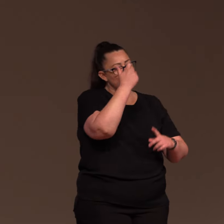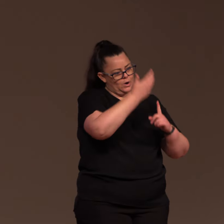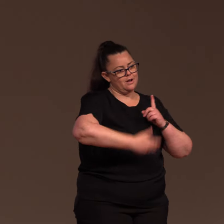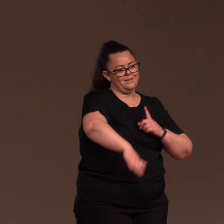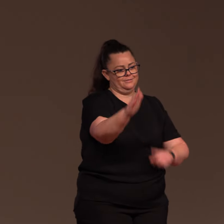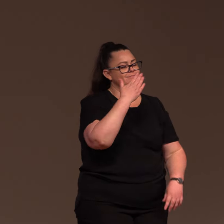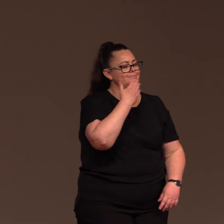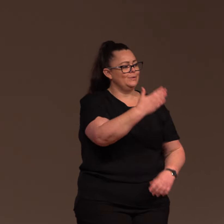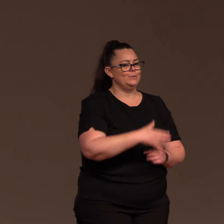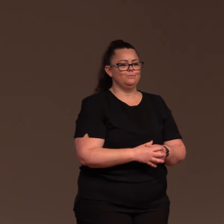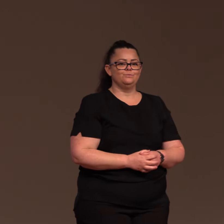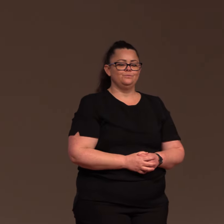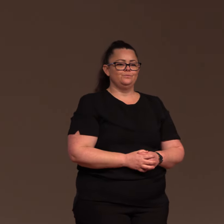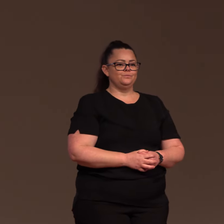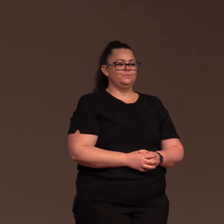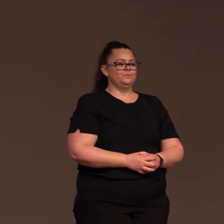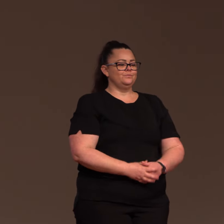much.